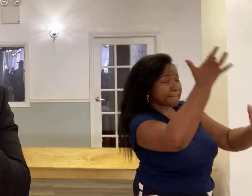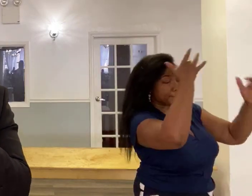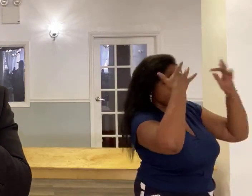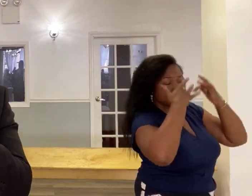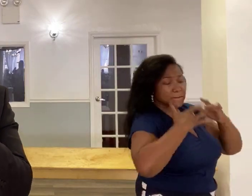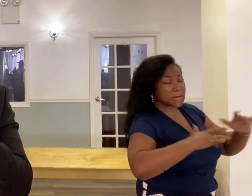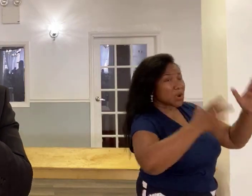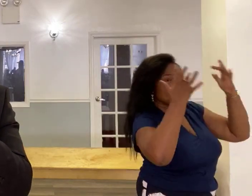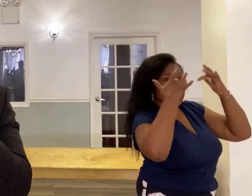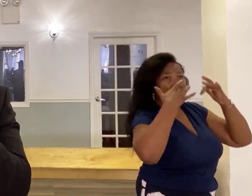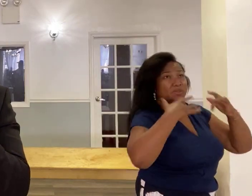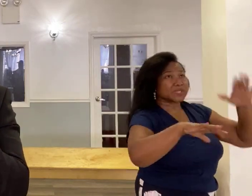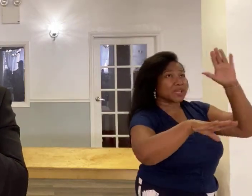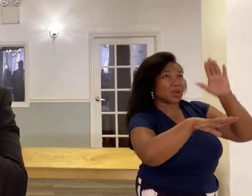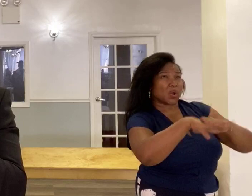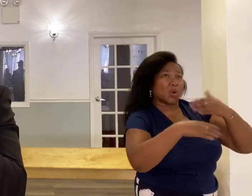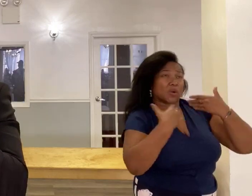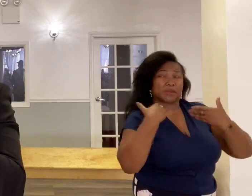me.